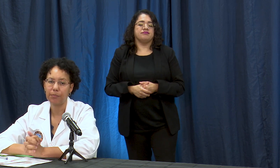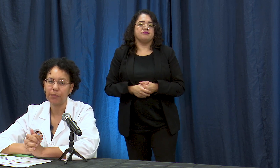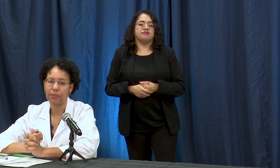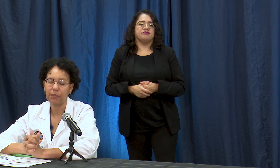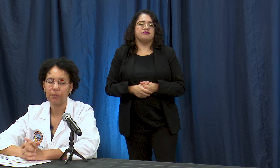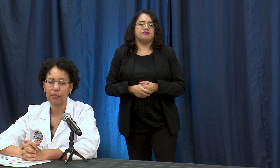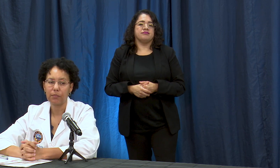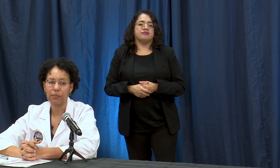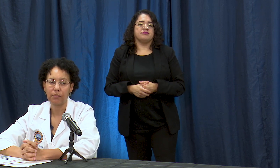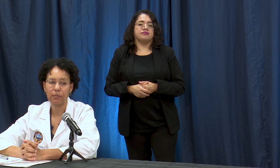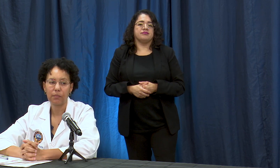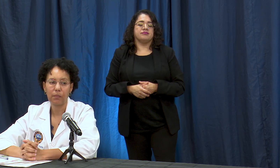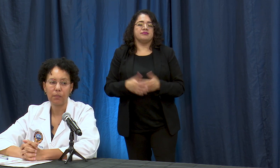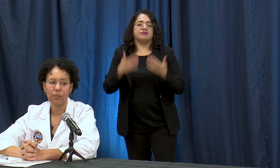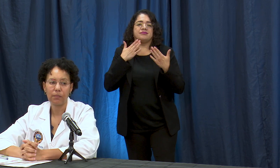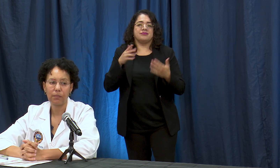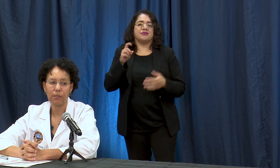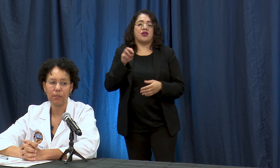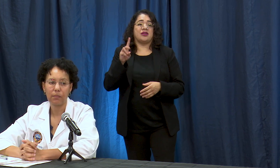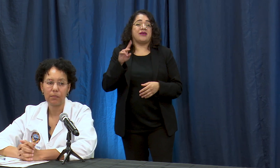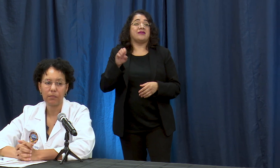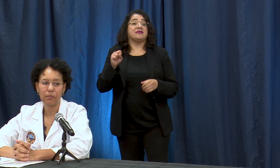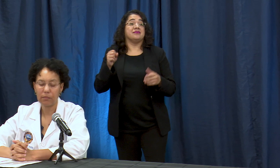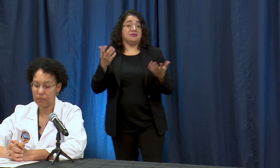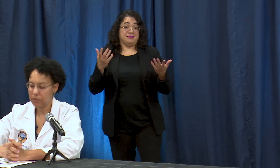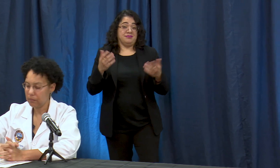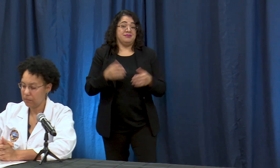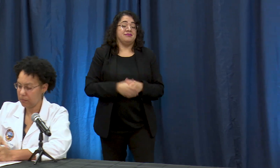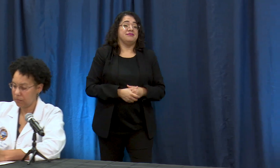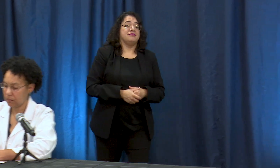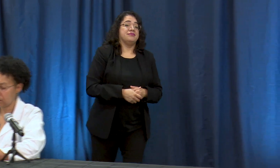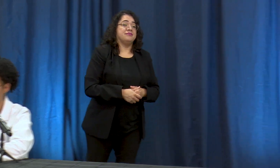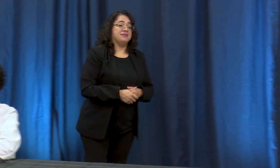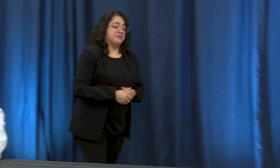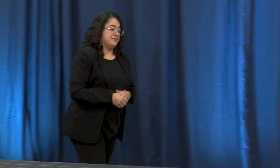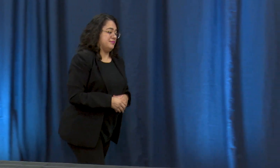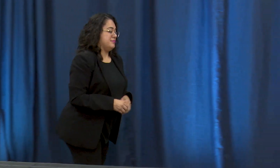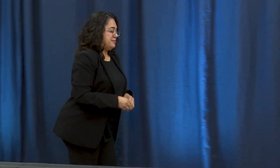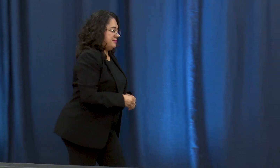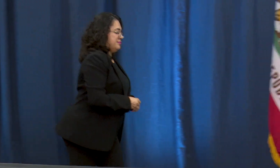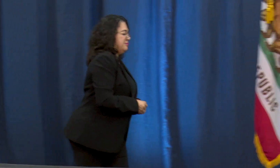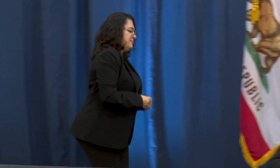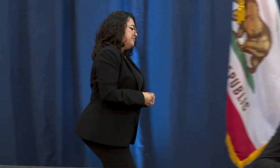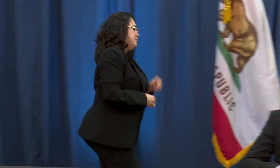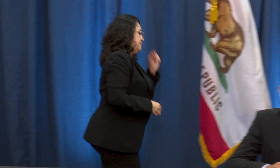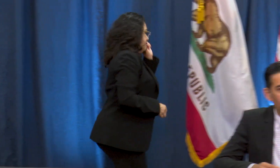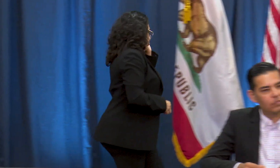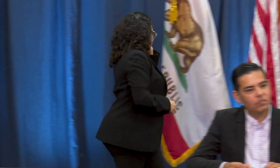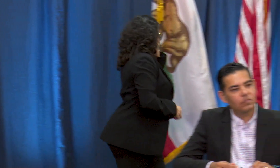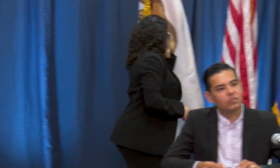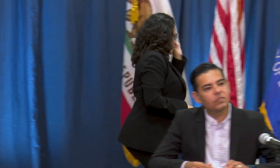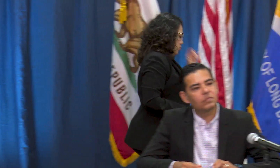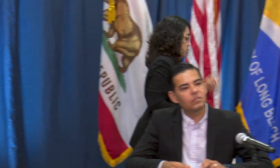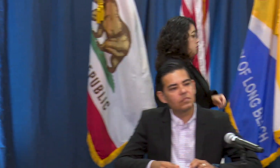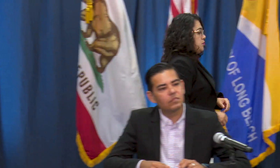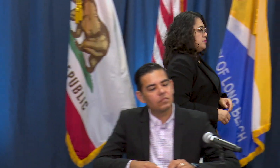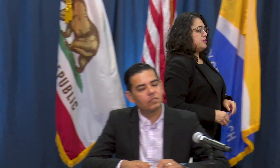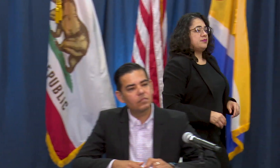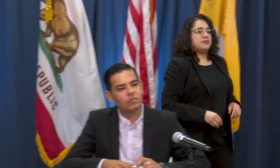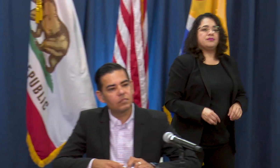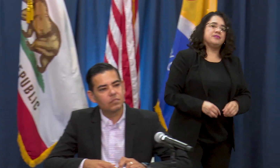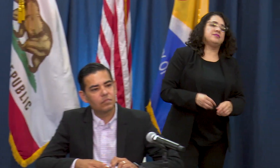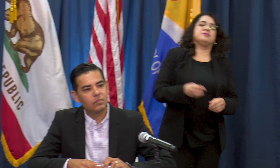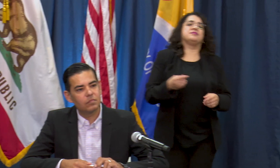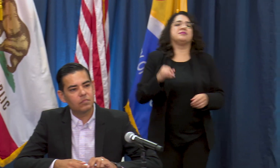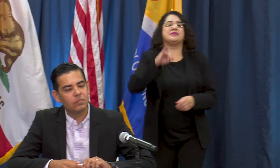forward. Thank you, Dr. Davis. All right, as we wrap up this, there's a couple points that I really want to answer on some of the feedback that we're getting. There was a question